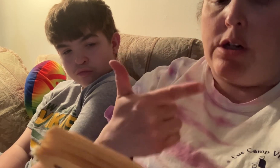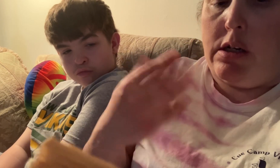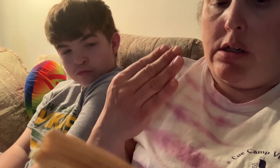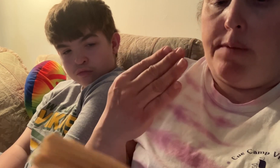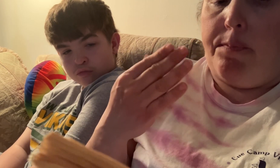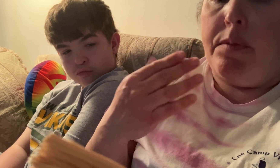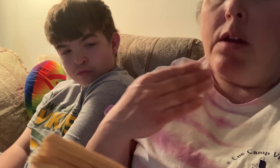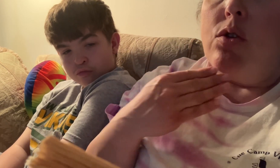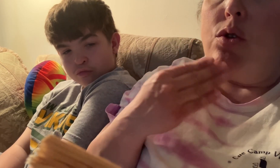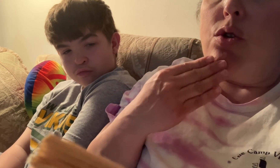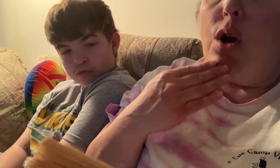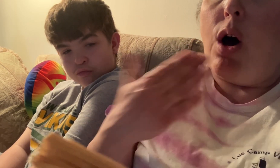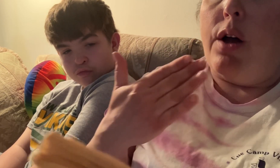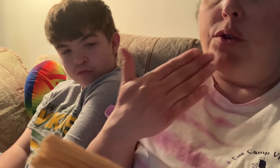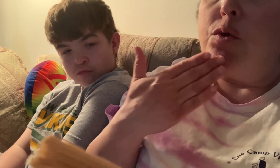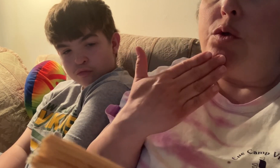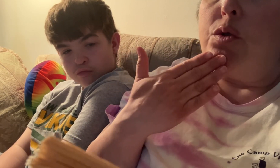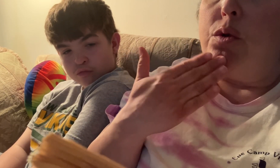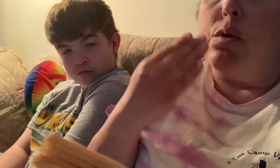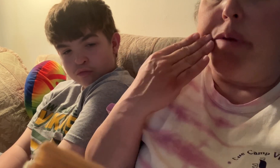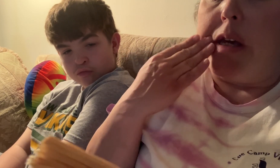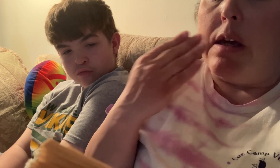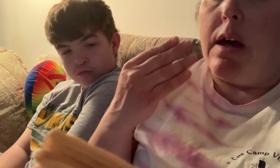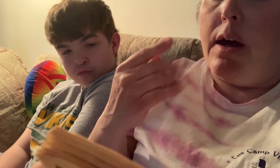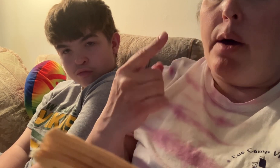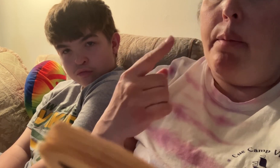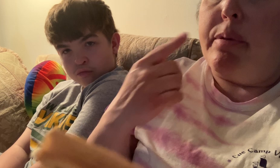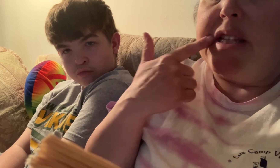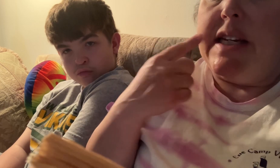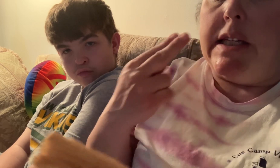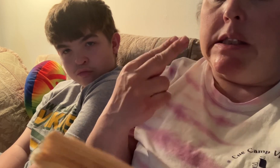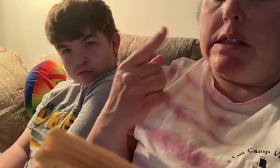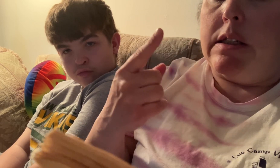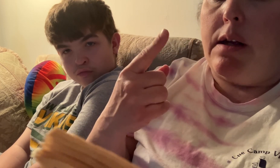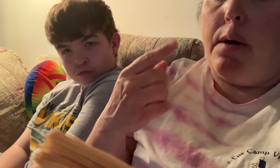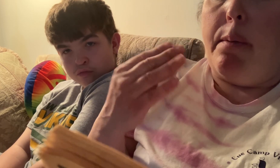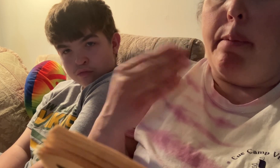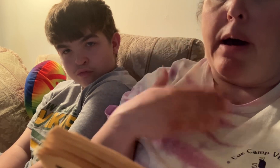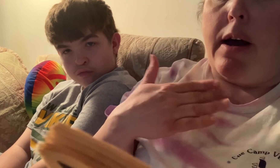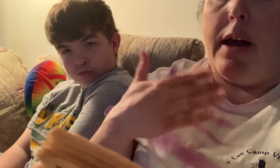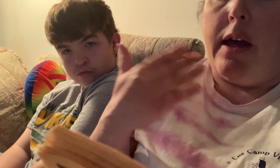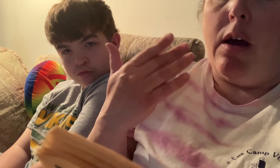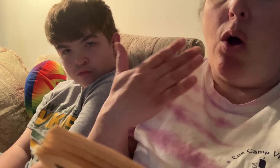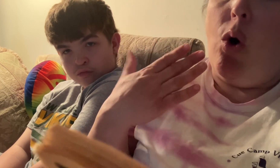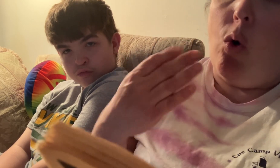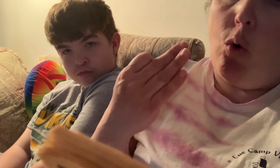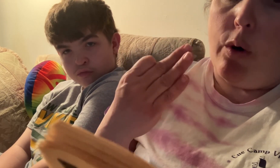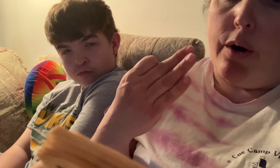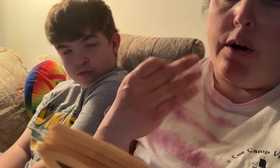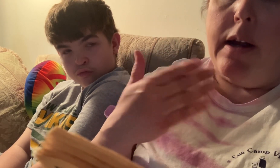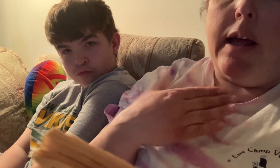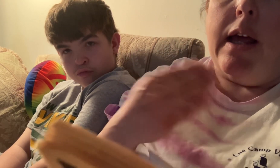determination not to be pleased by or